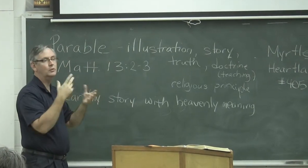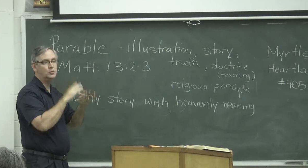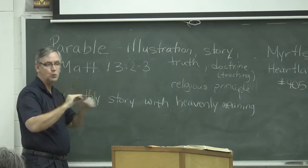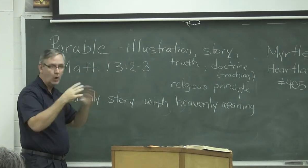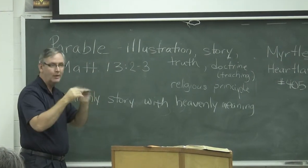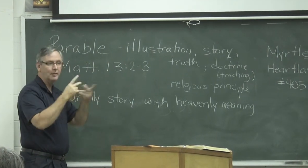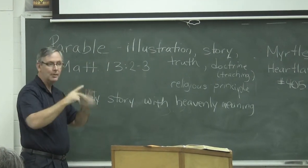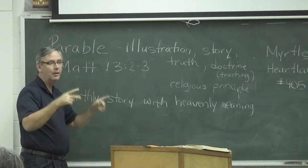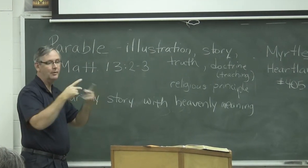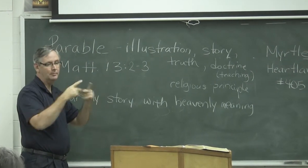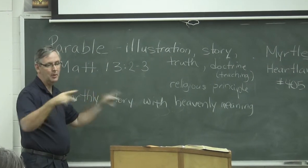Parable, a story.